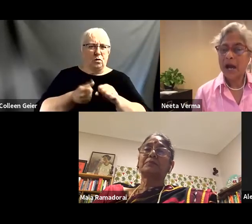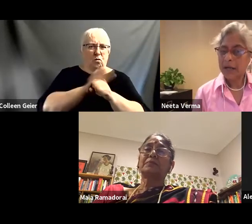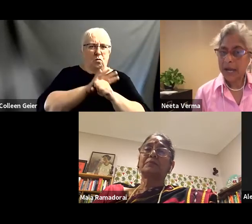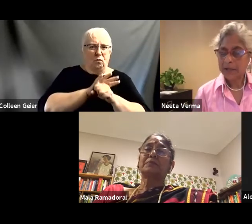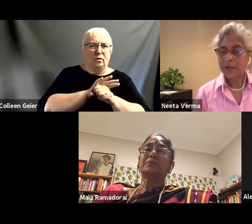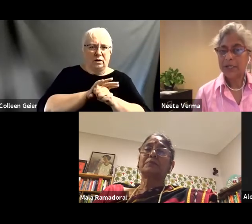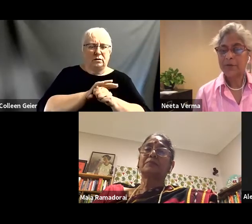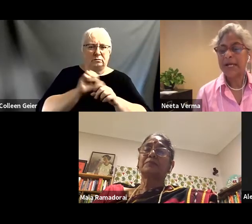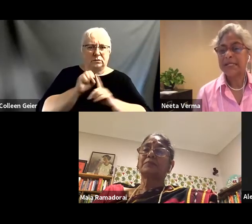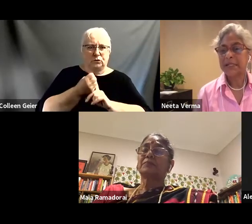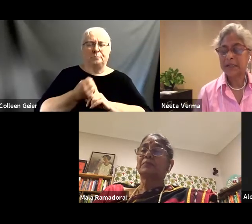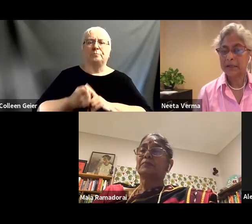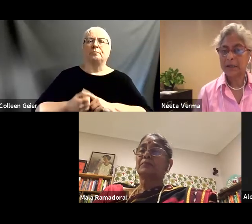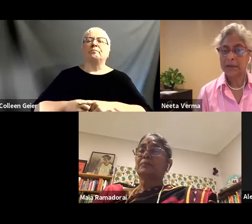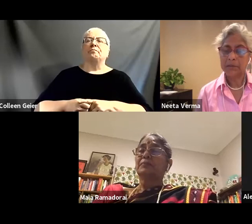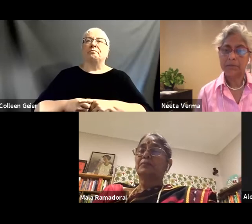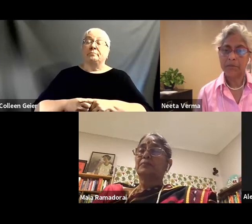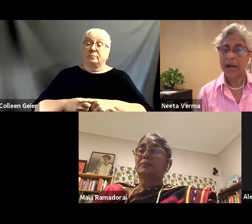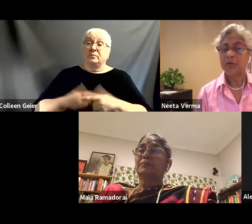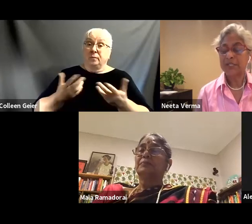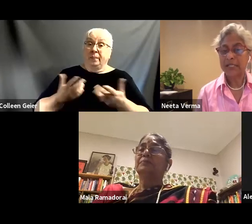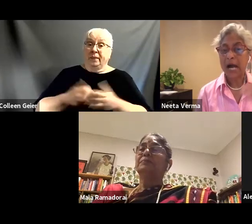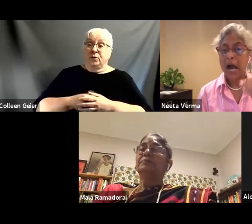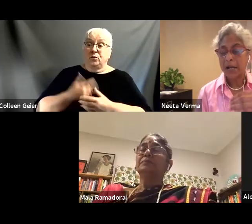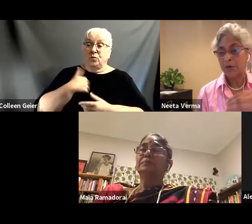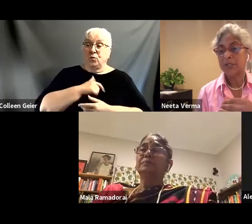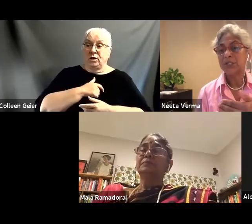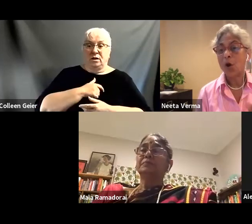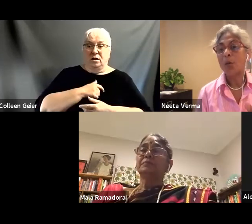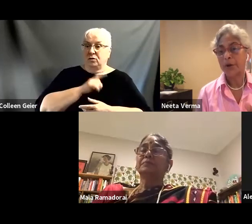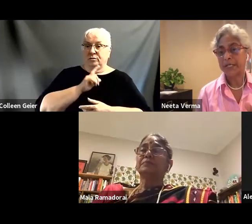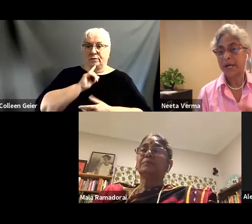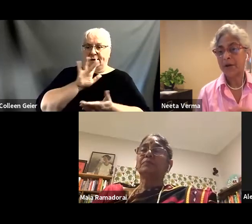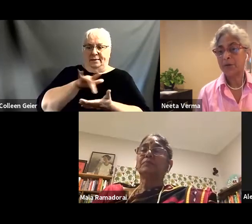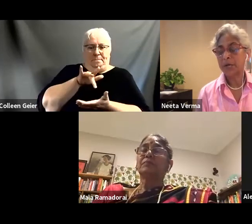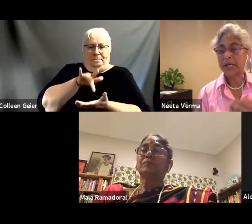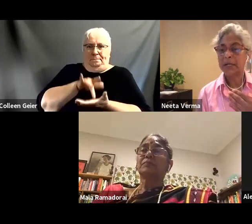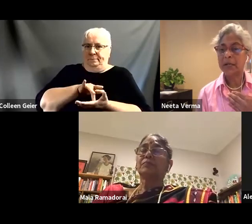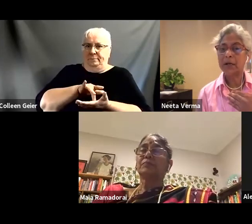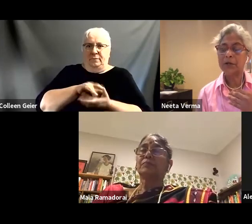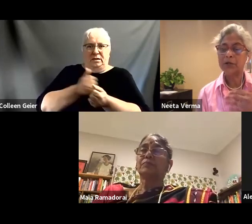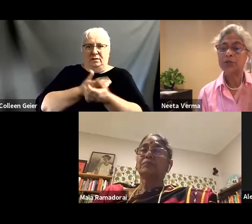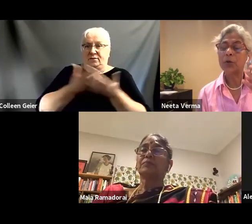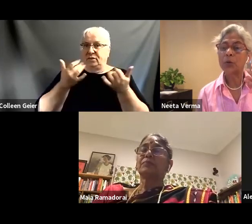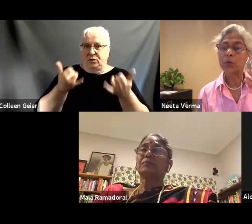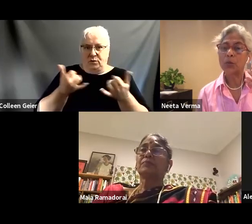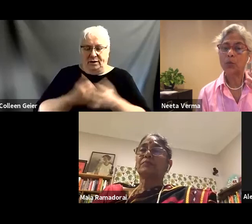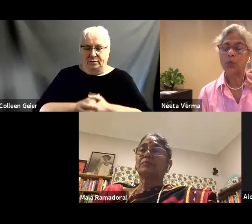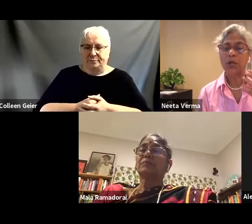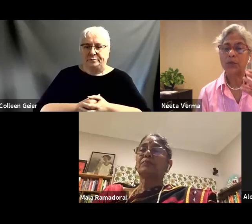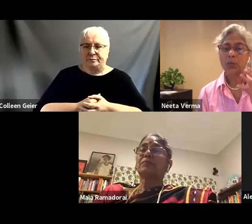We are actually right in the, I would say, the eye of the storm right now. And,